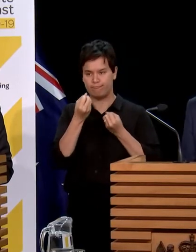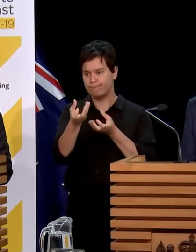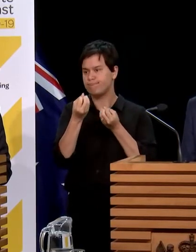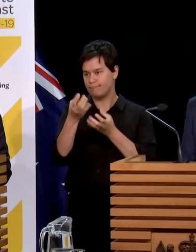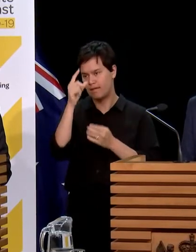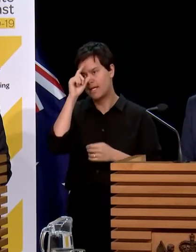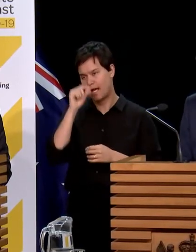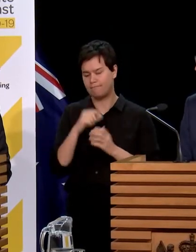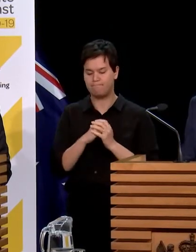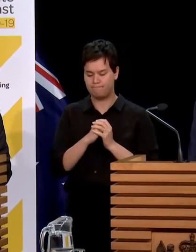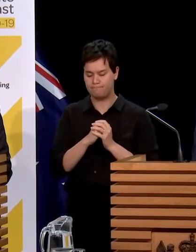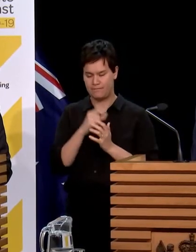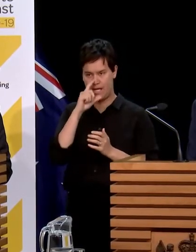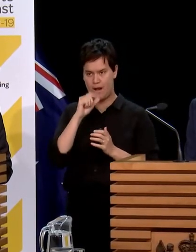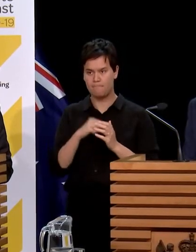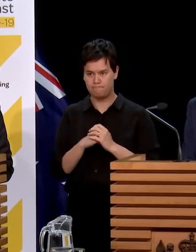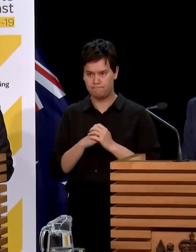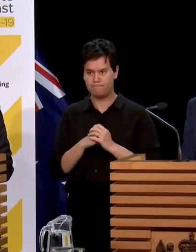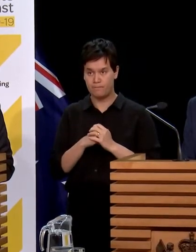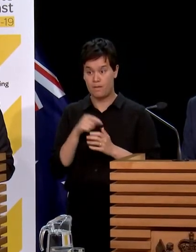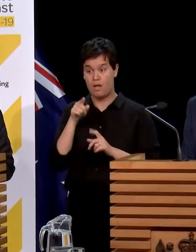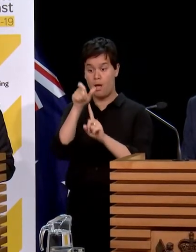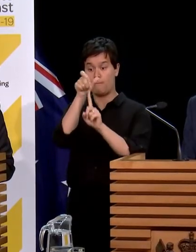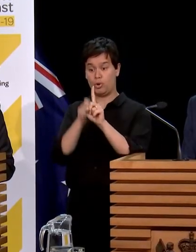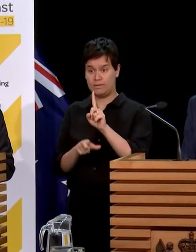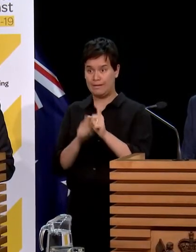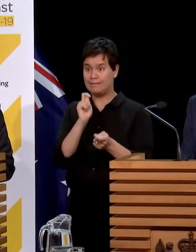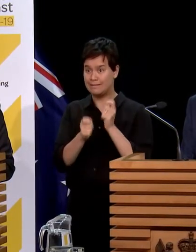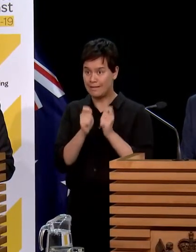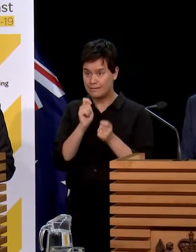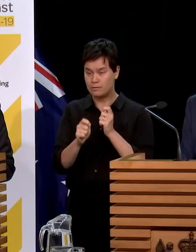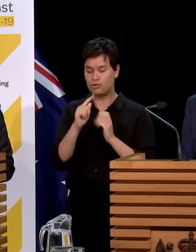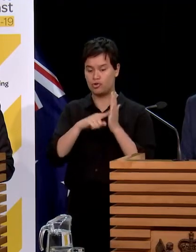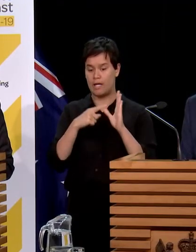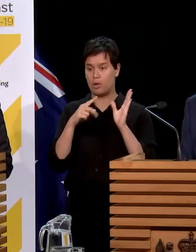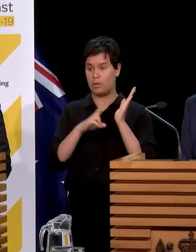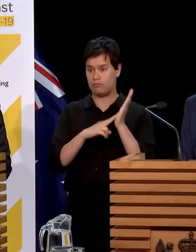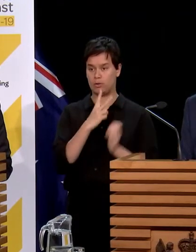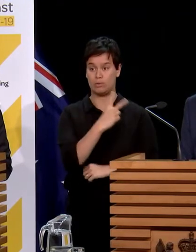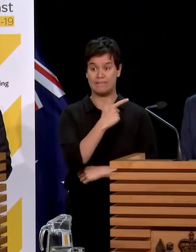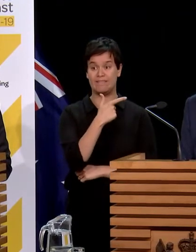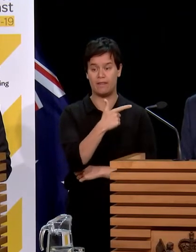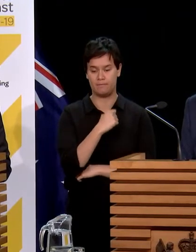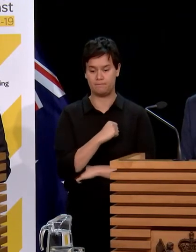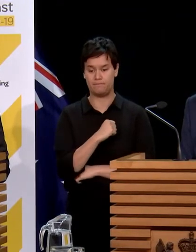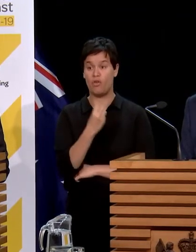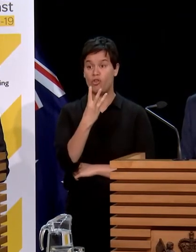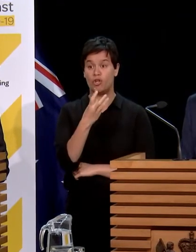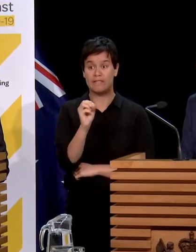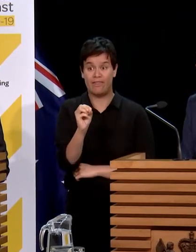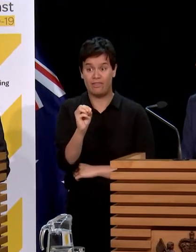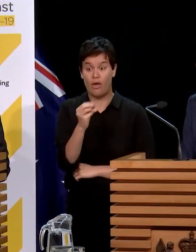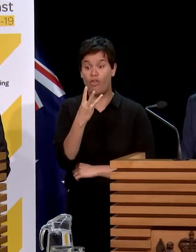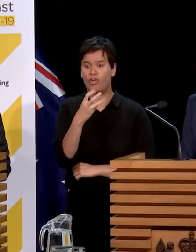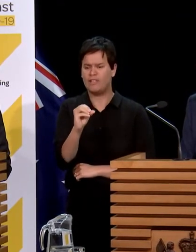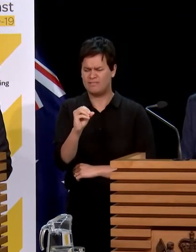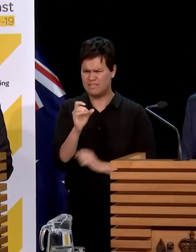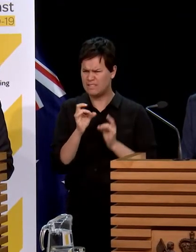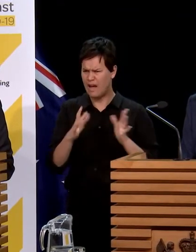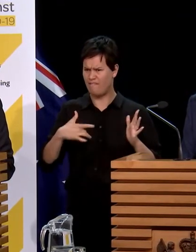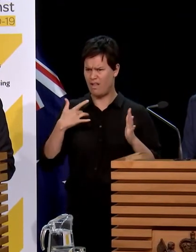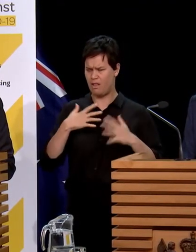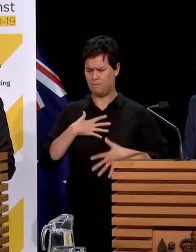that the person was tested on the 27th and the 30th of January. On the 30th, they started to feel